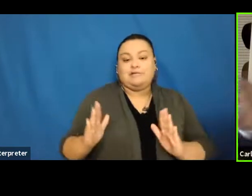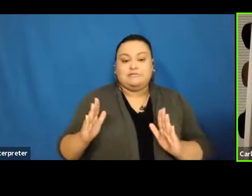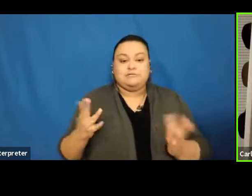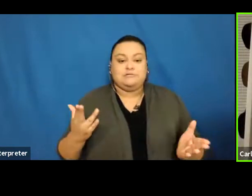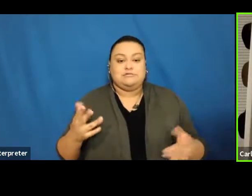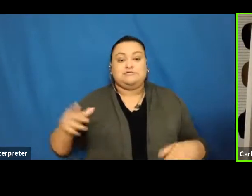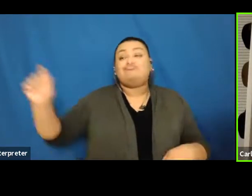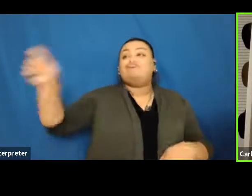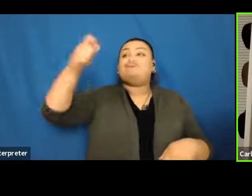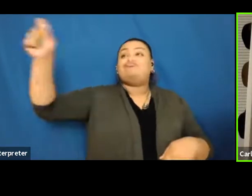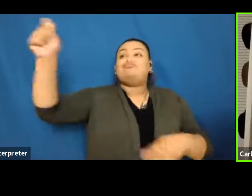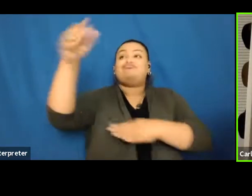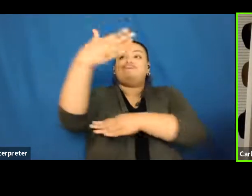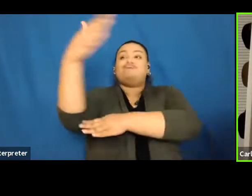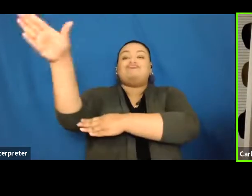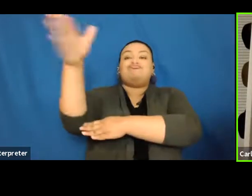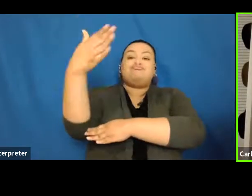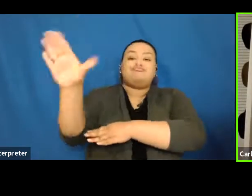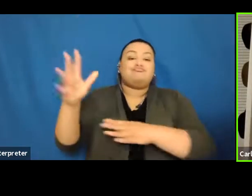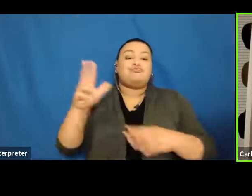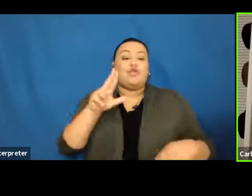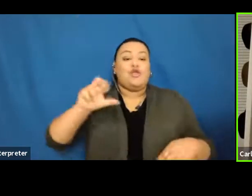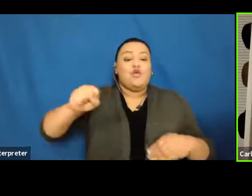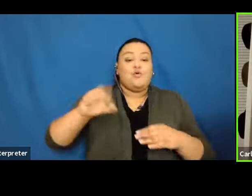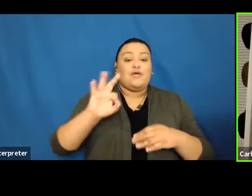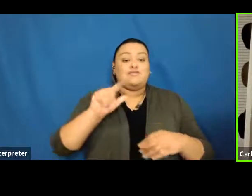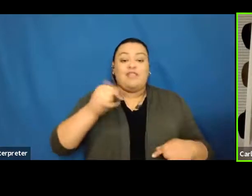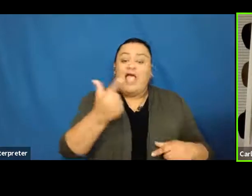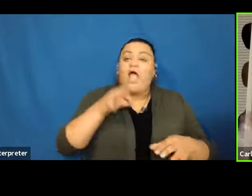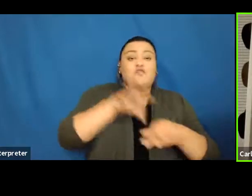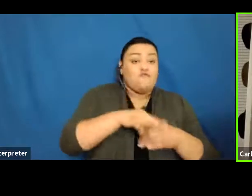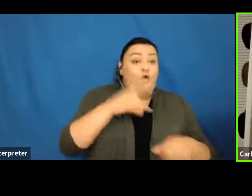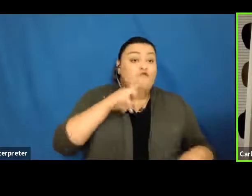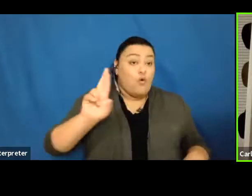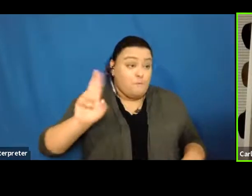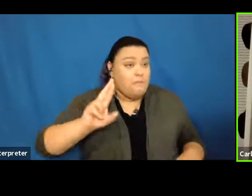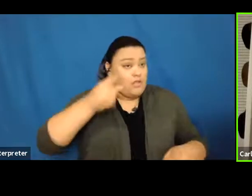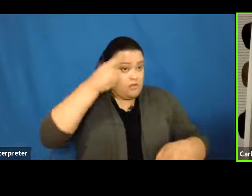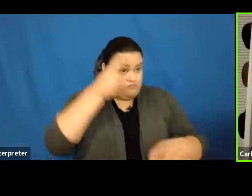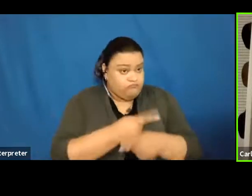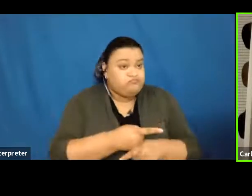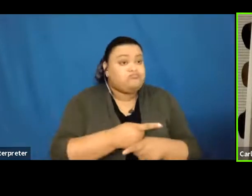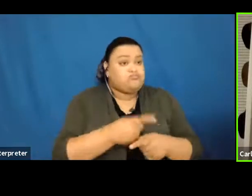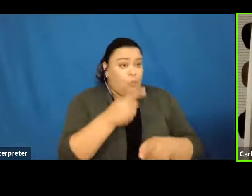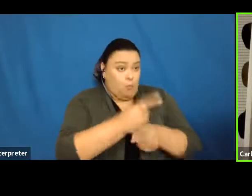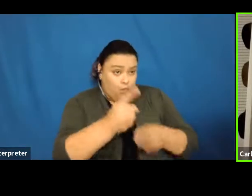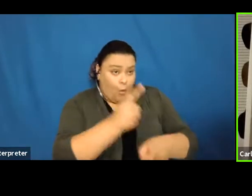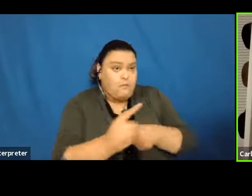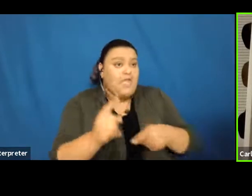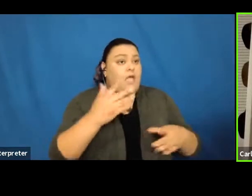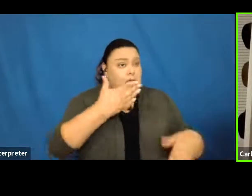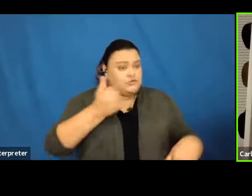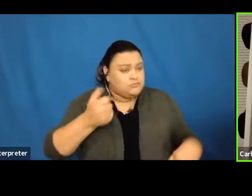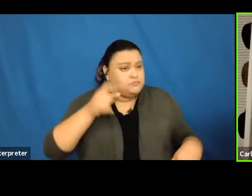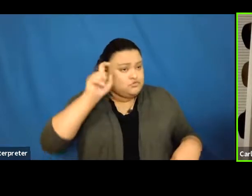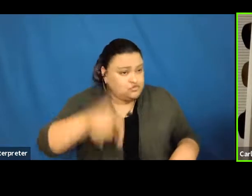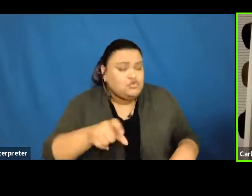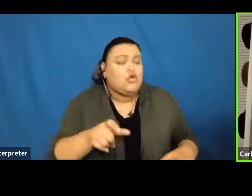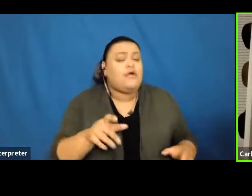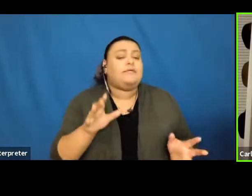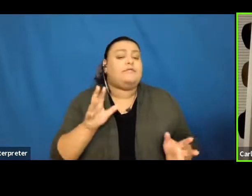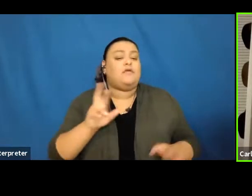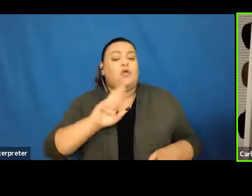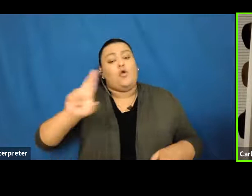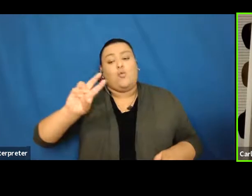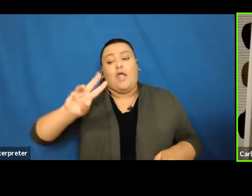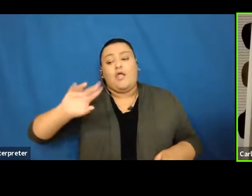American flag, you know, and yeah, you got to vote for a Republican, a right-wing Republican, preferably, or you know, I don't want